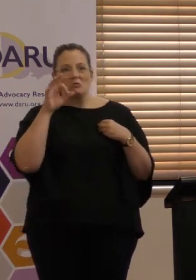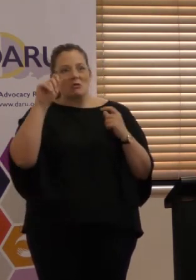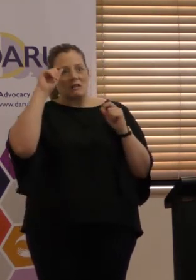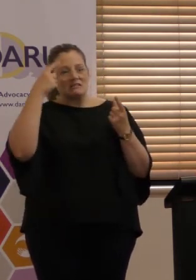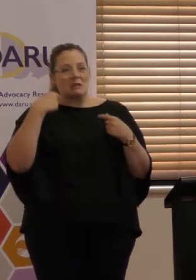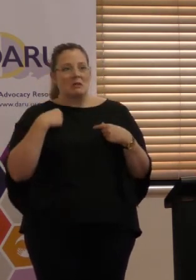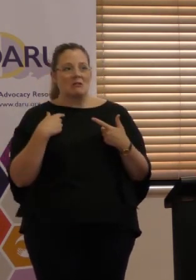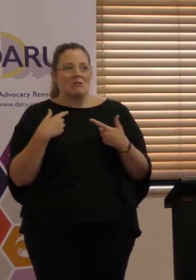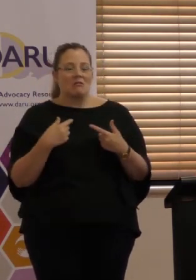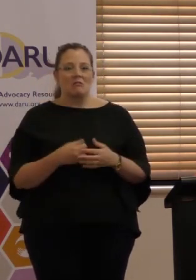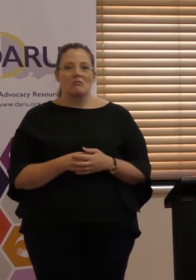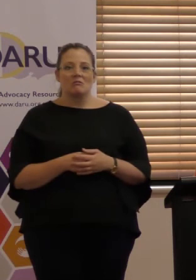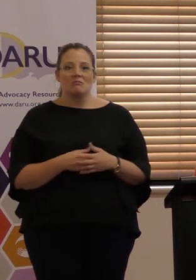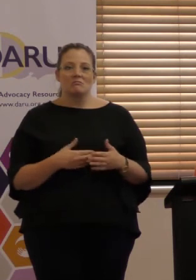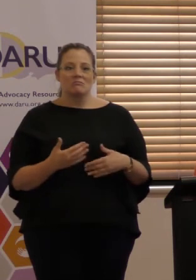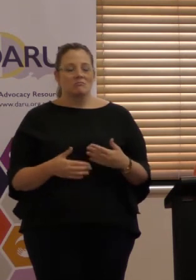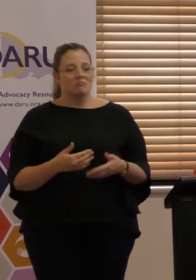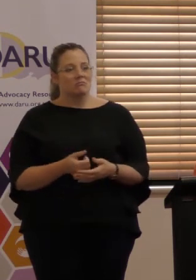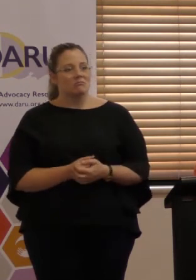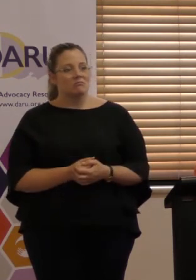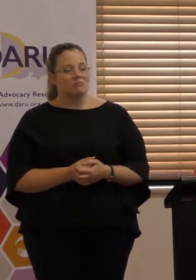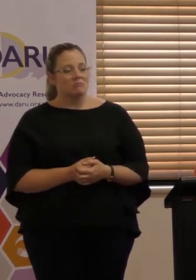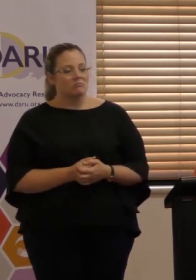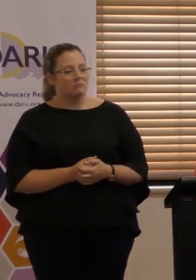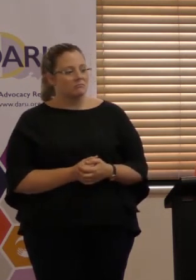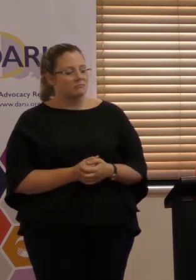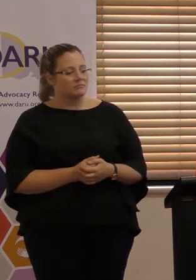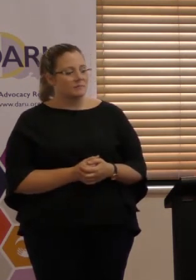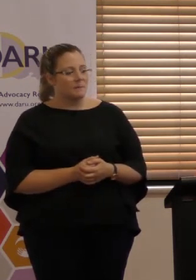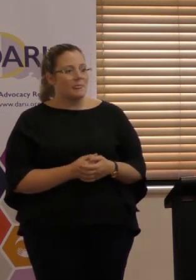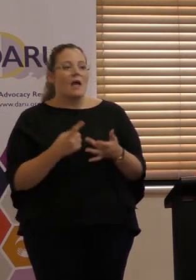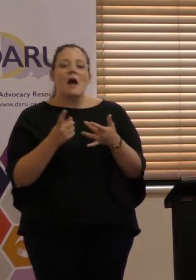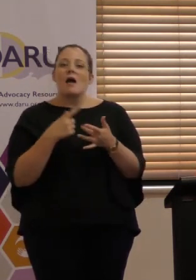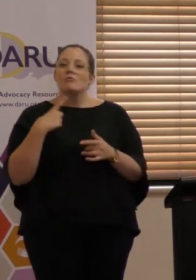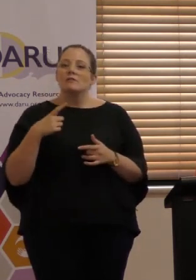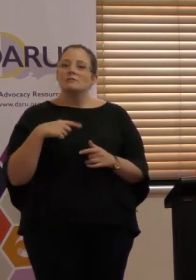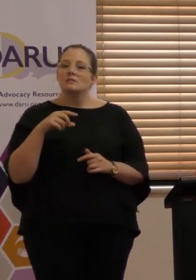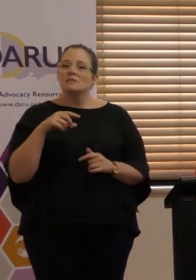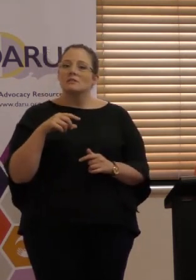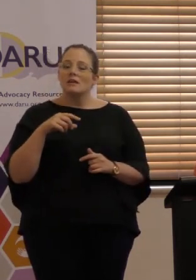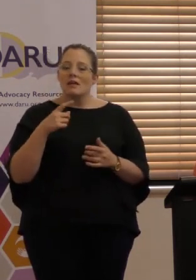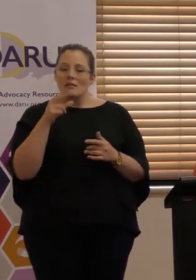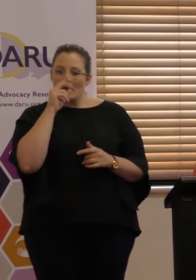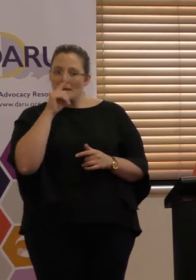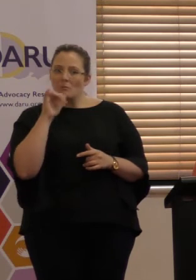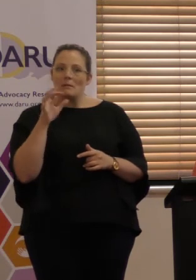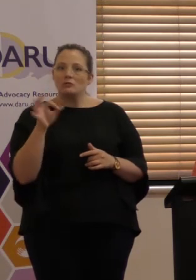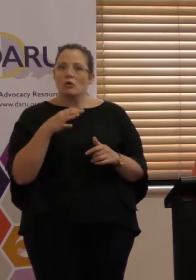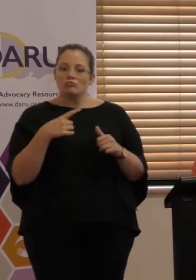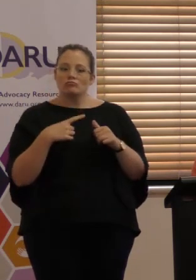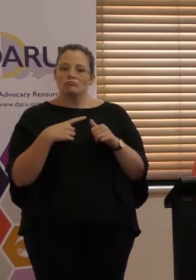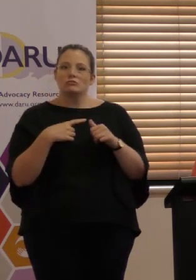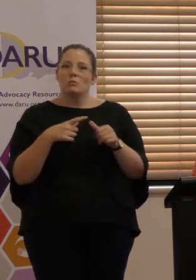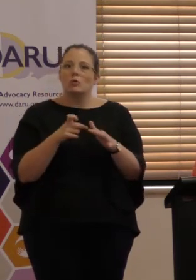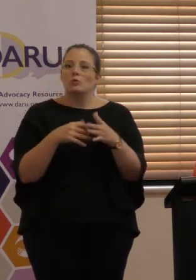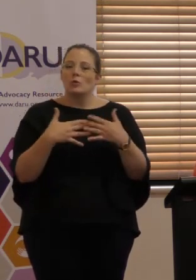lives. And the final reason that young people with disability might not act on discrimination is because they're worried